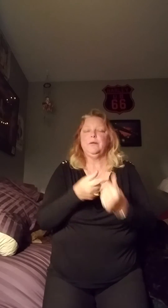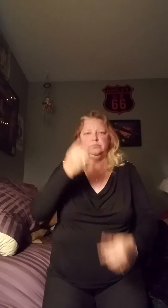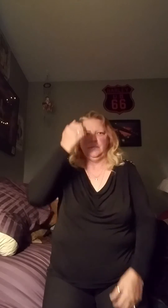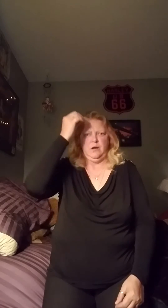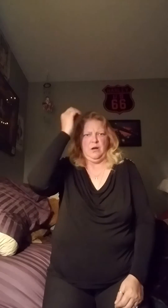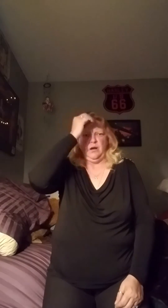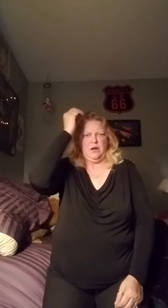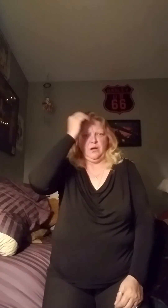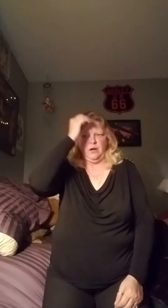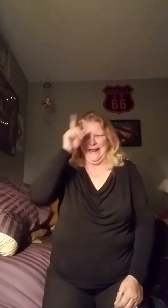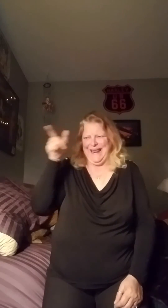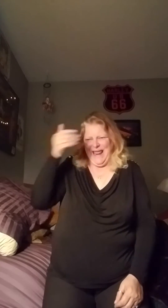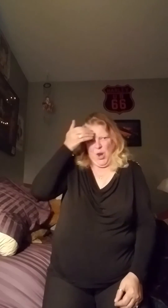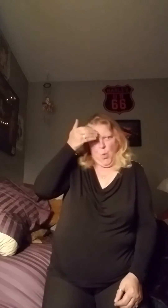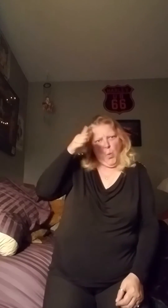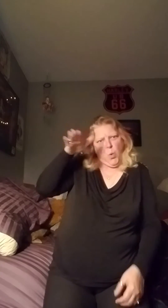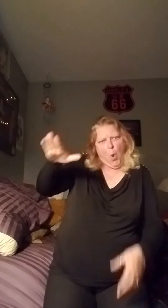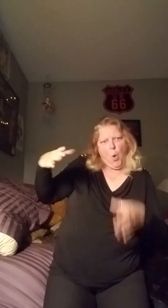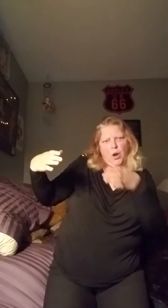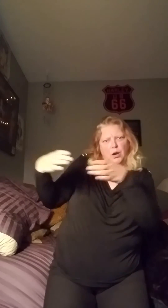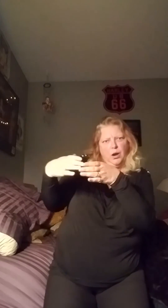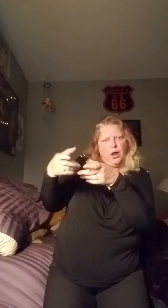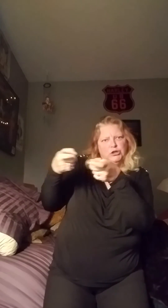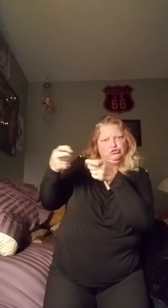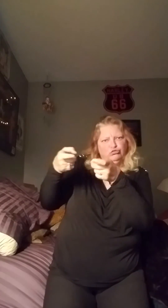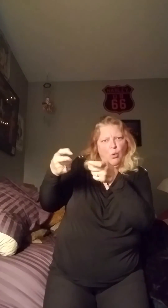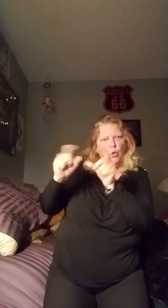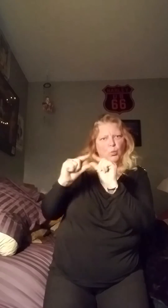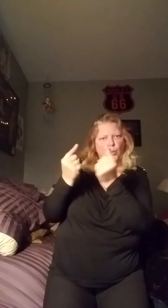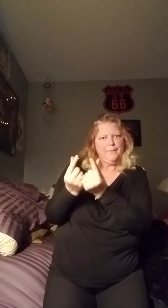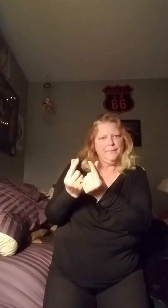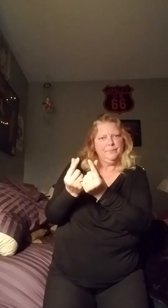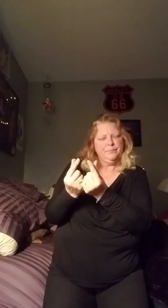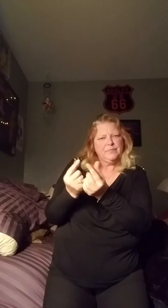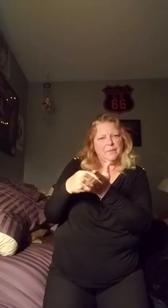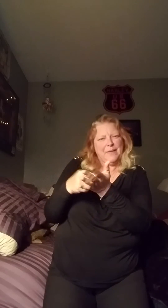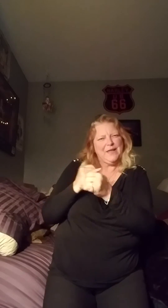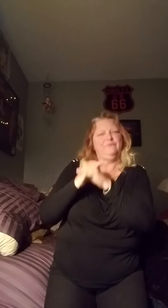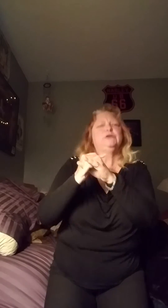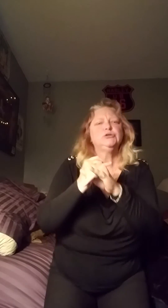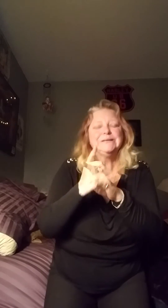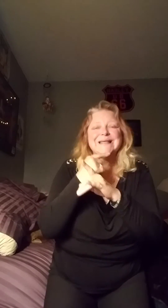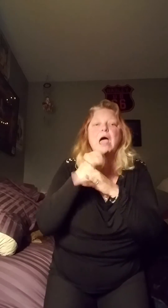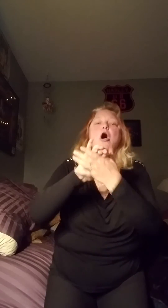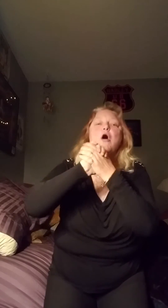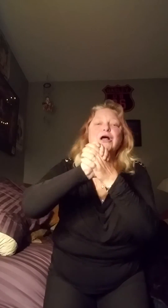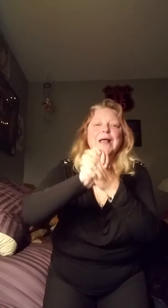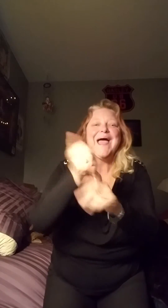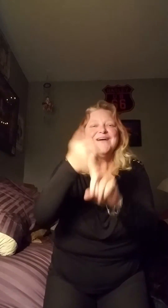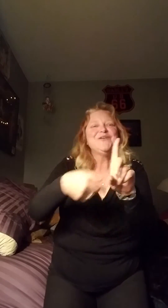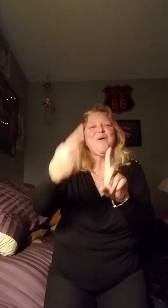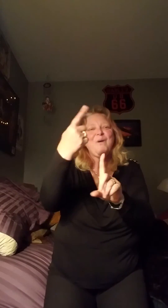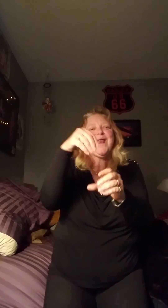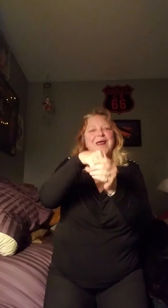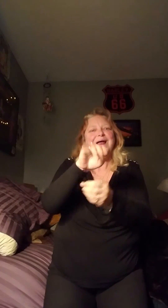the control group. So sometimes you can do an intervention where you say, congratulations, everybody in intro psych who